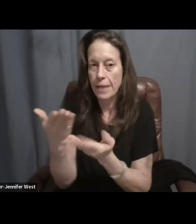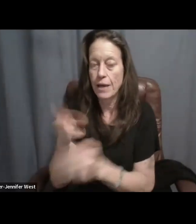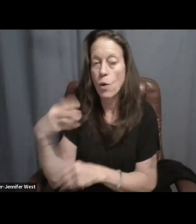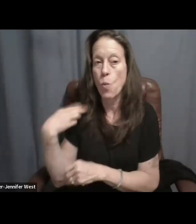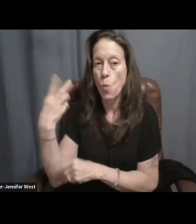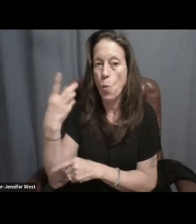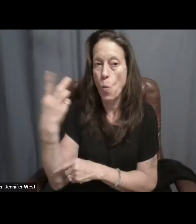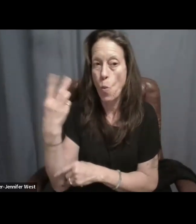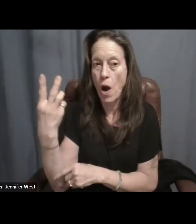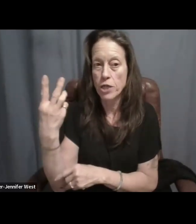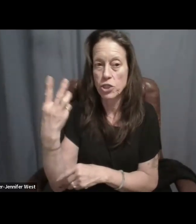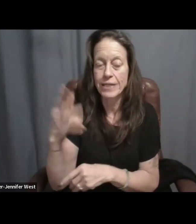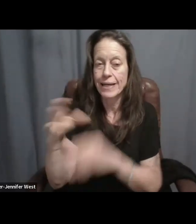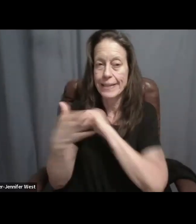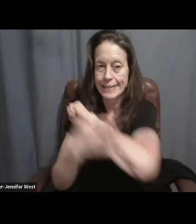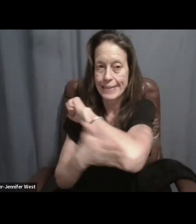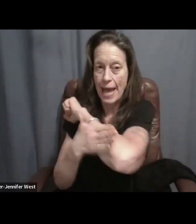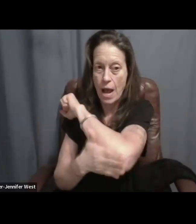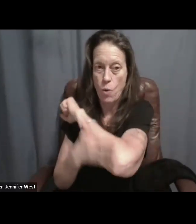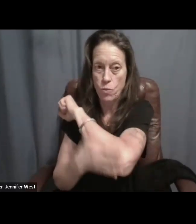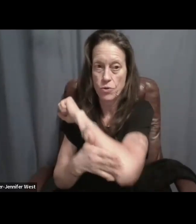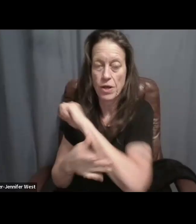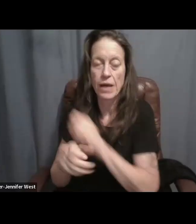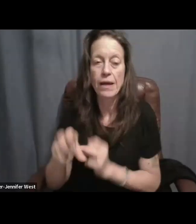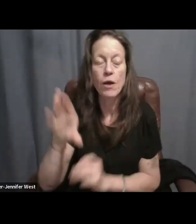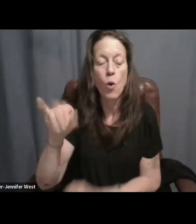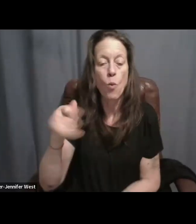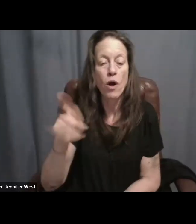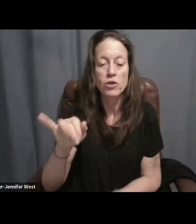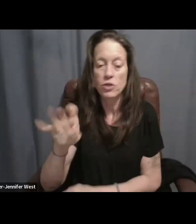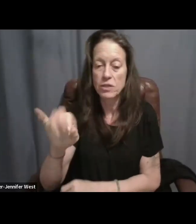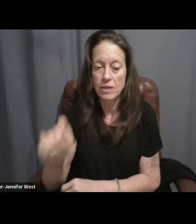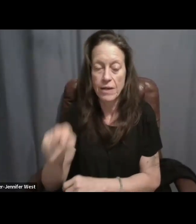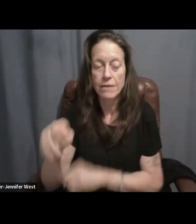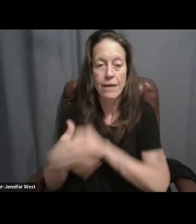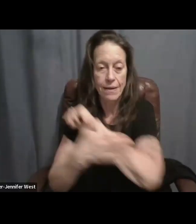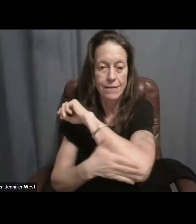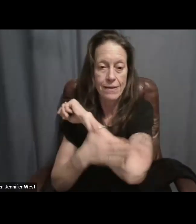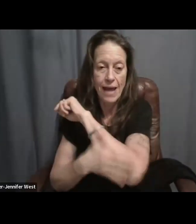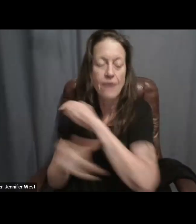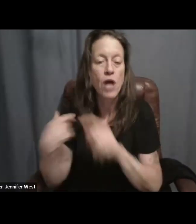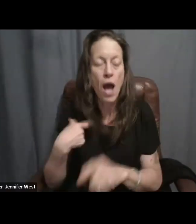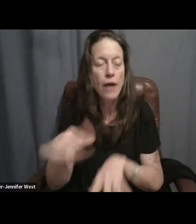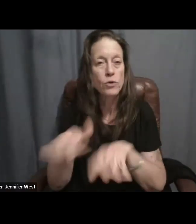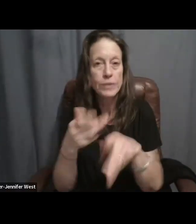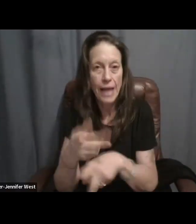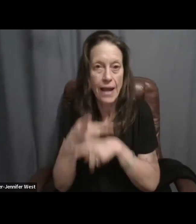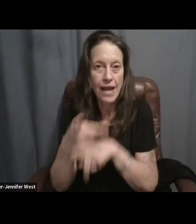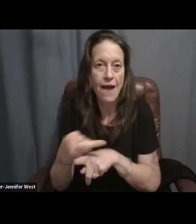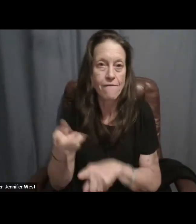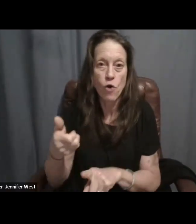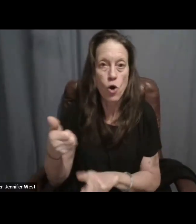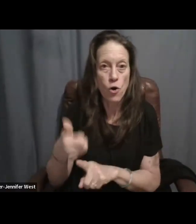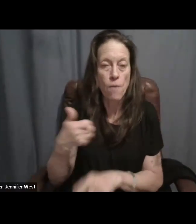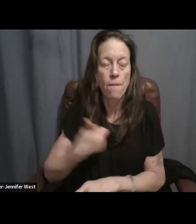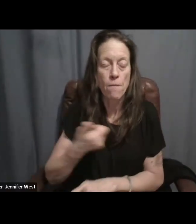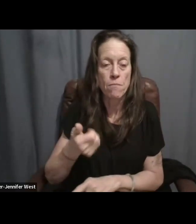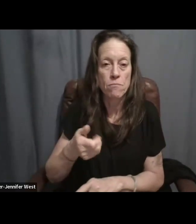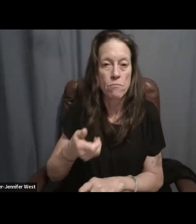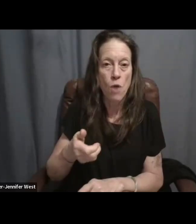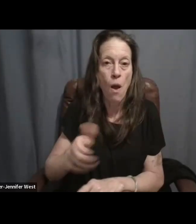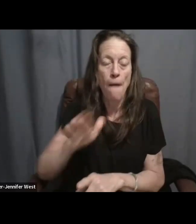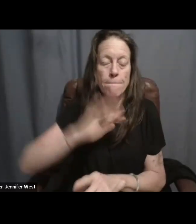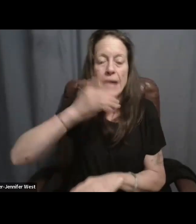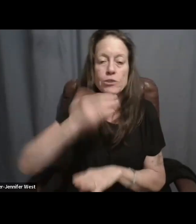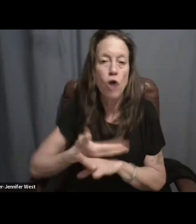her as my daughter after many, many years of being in the public school system, to be able to be part of her staff and be